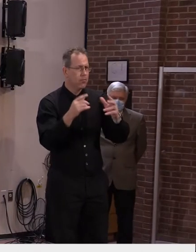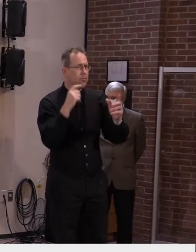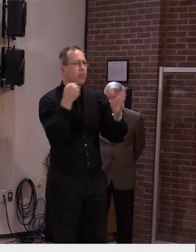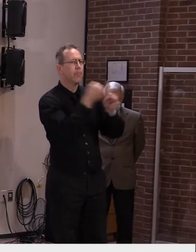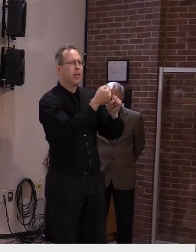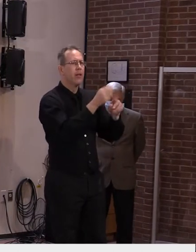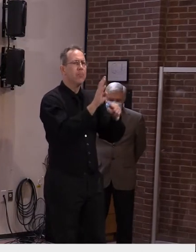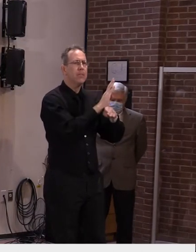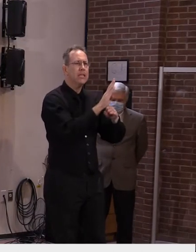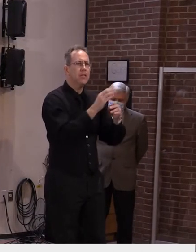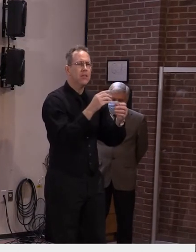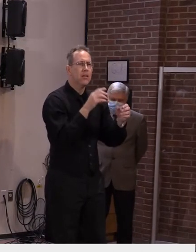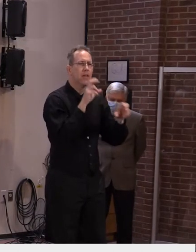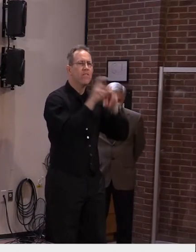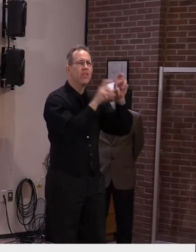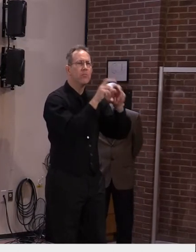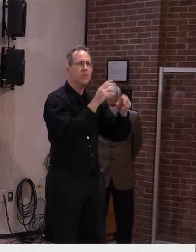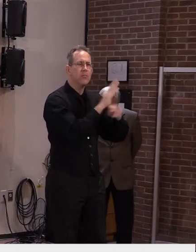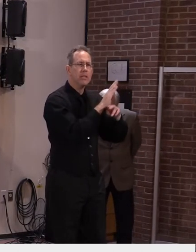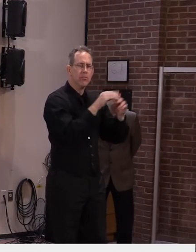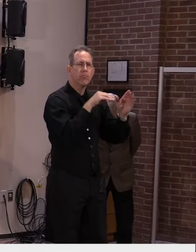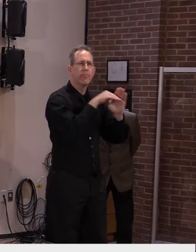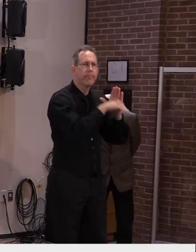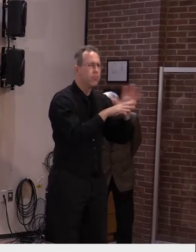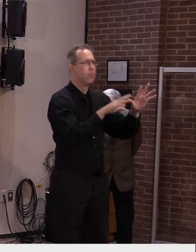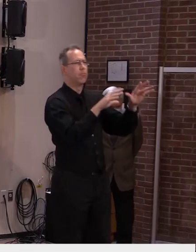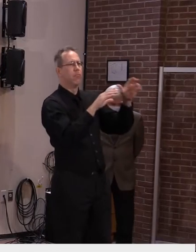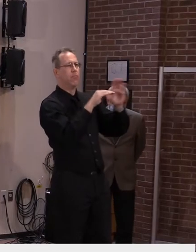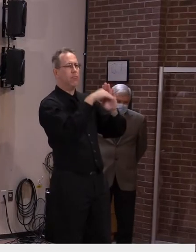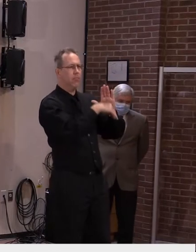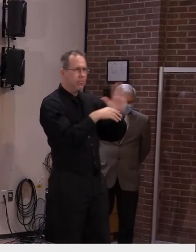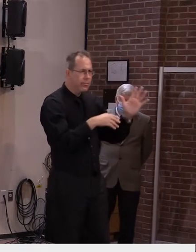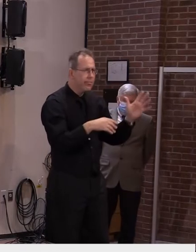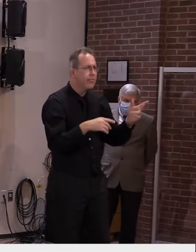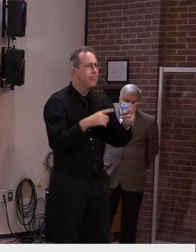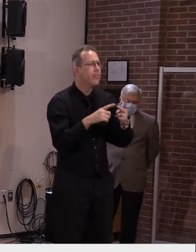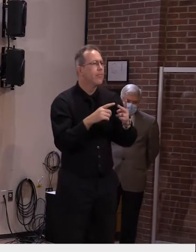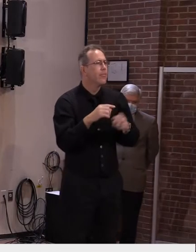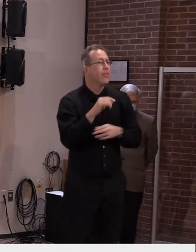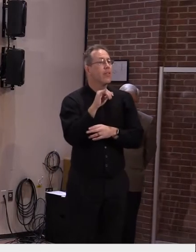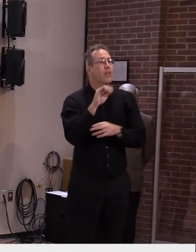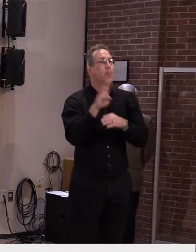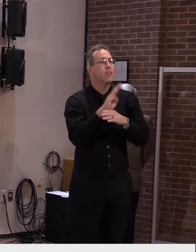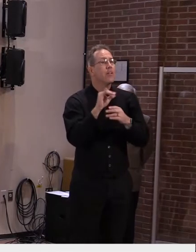get bogged down. I'm just wondering what your take is on it and what the effect in Vermont might be.